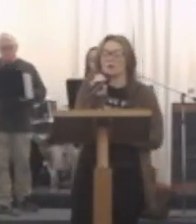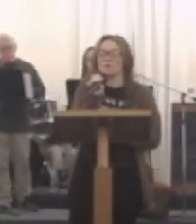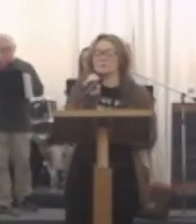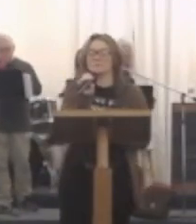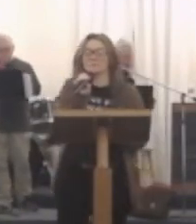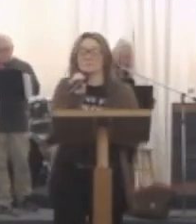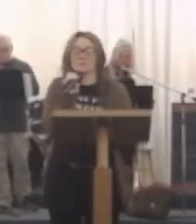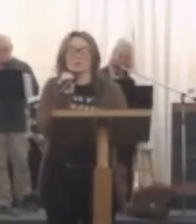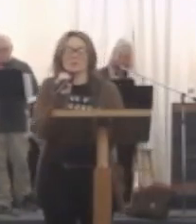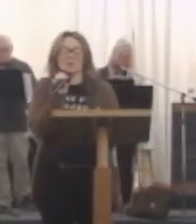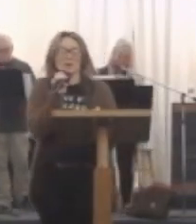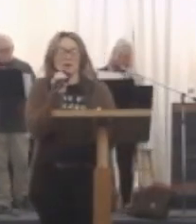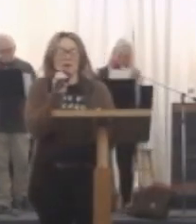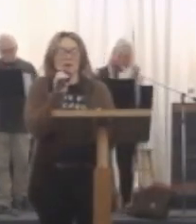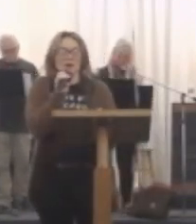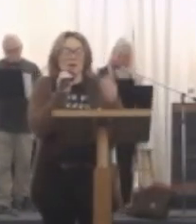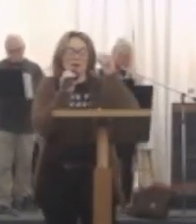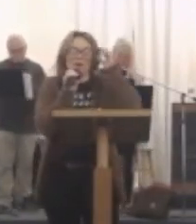belong.